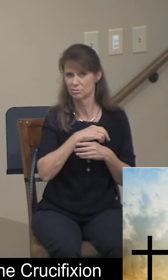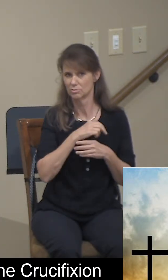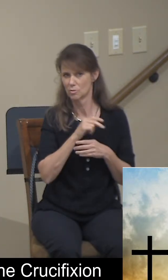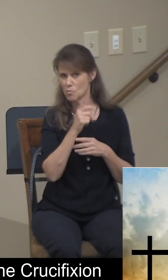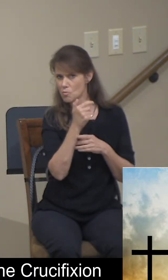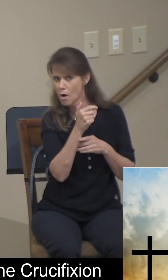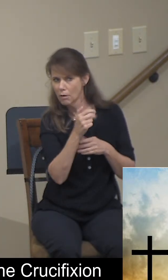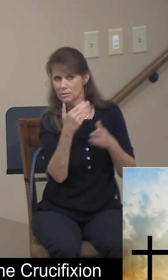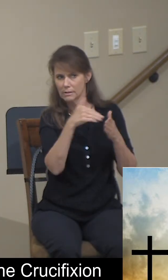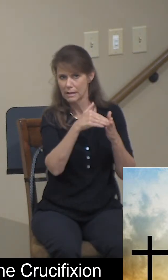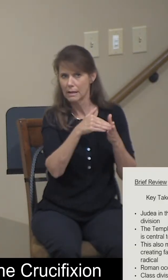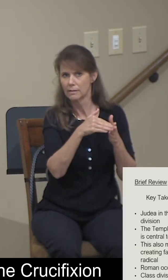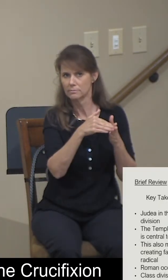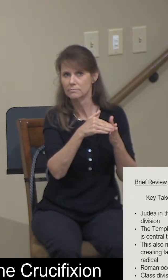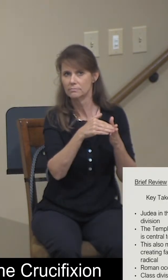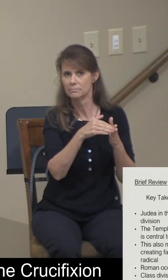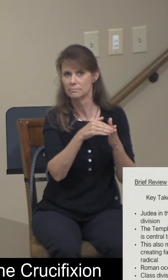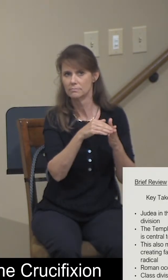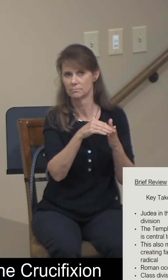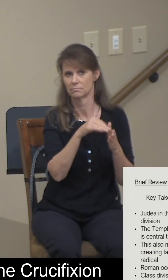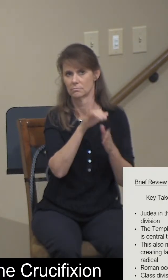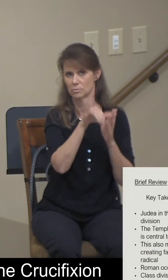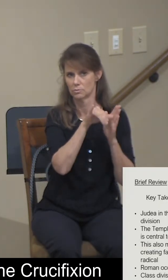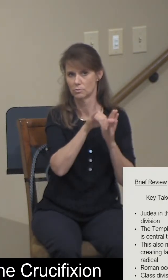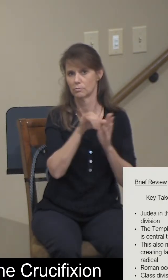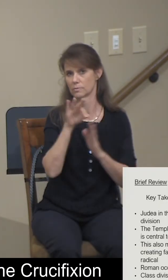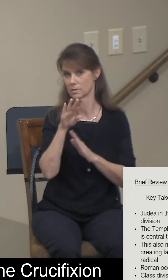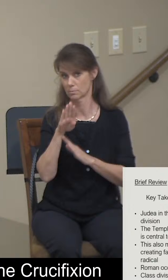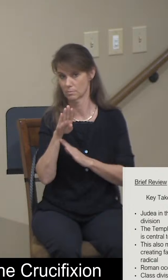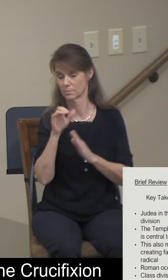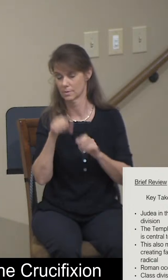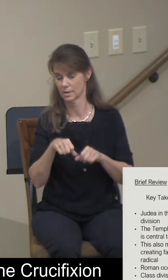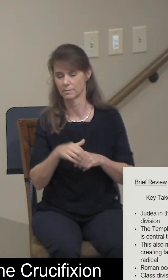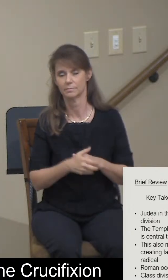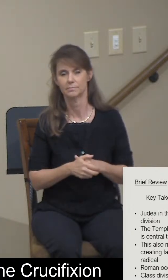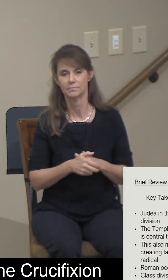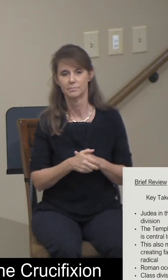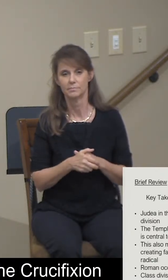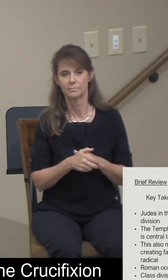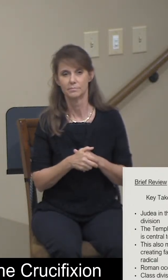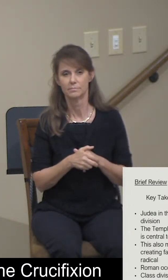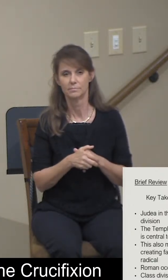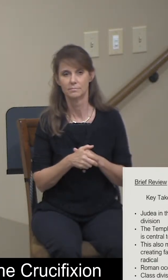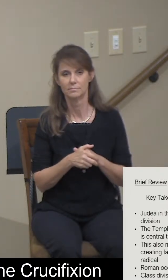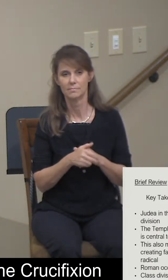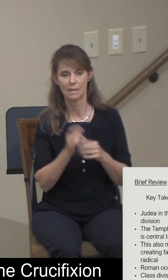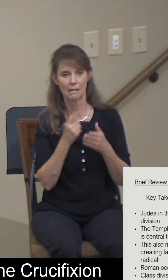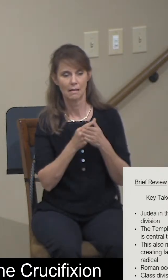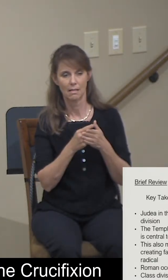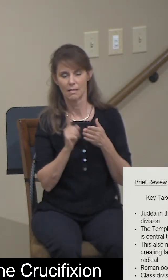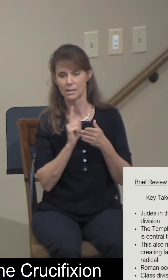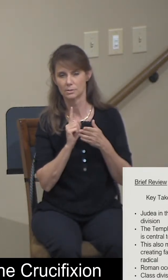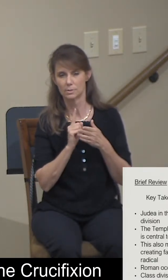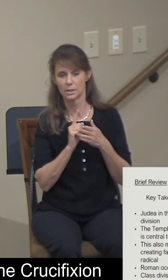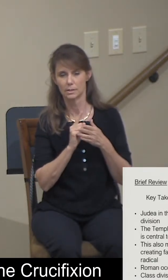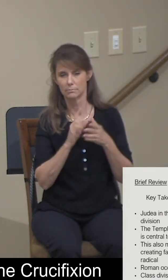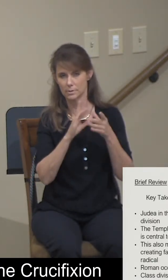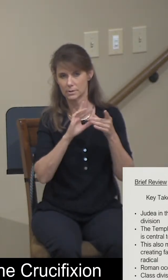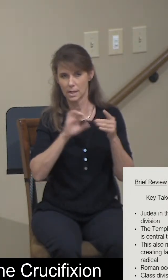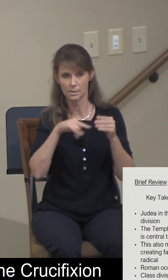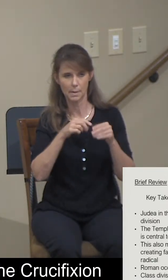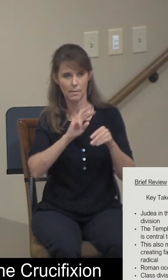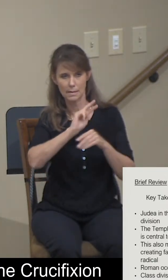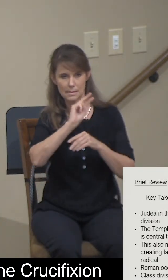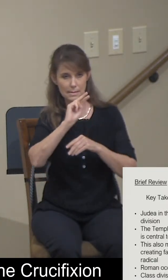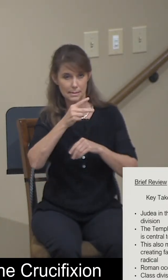YouTube or Facebook. But last week we talked about the Second Temple period. We began the conversation about the Second Temple period. And really in